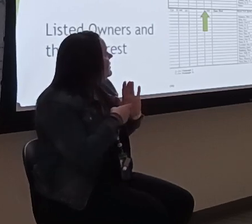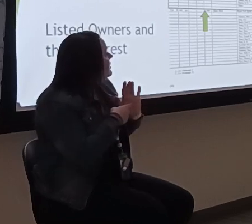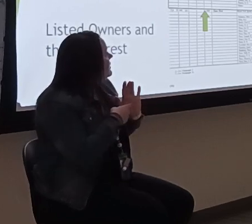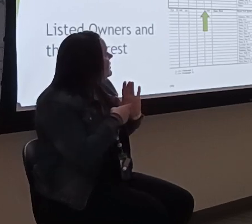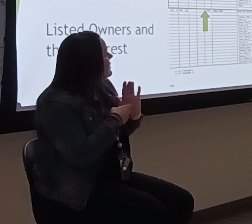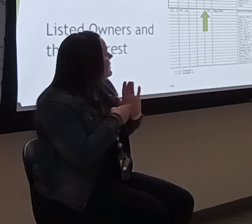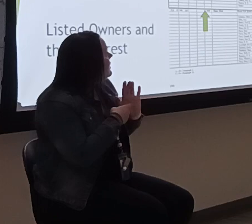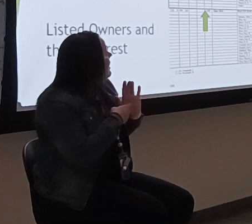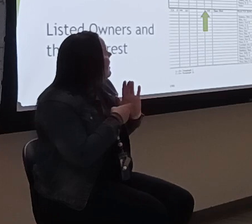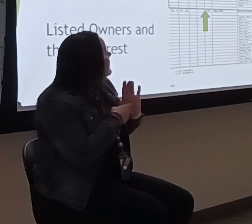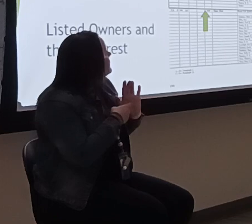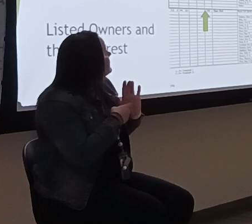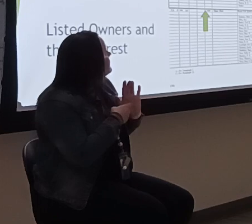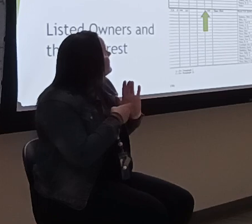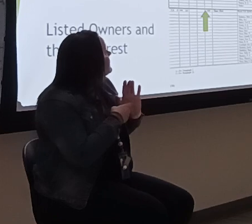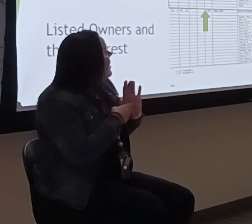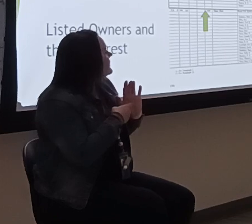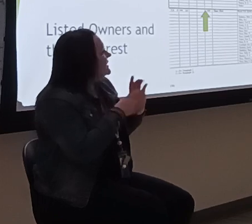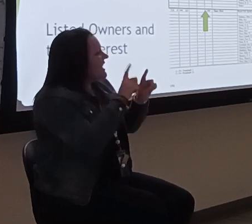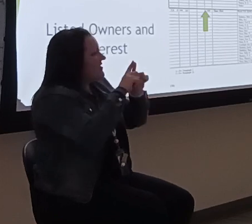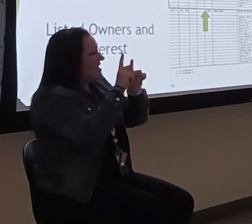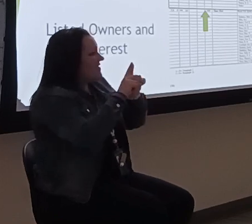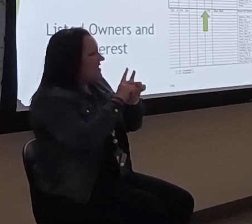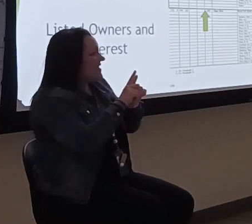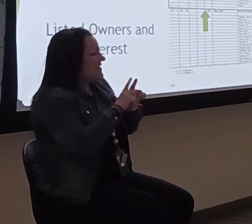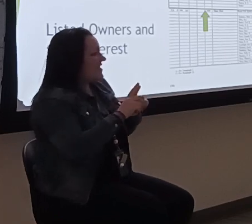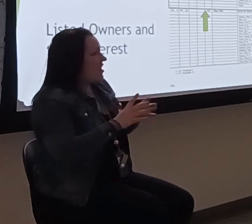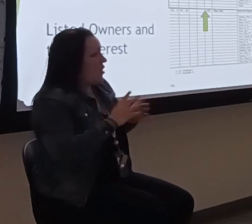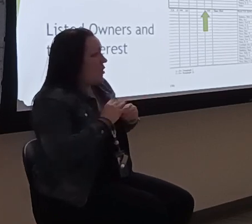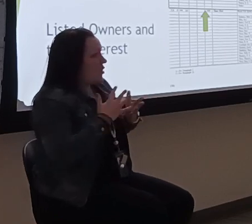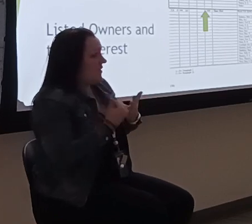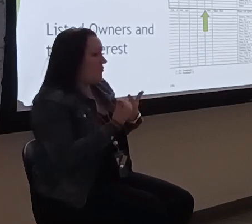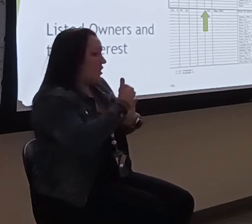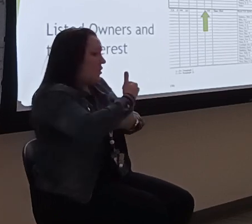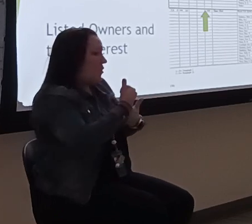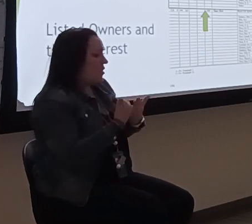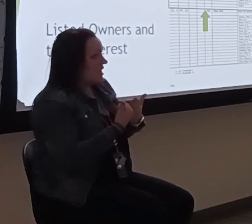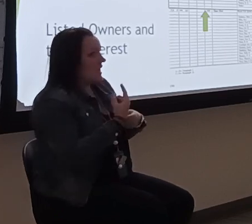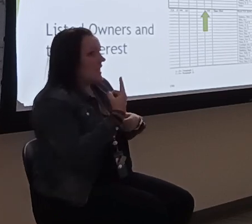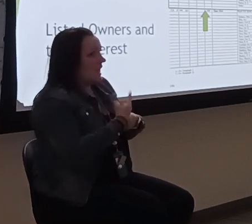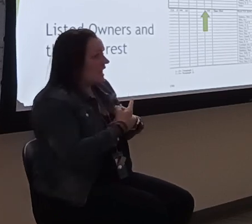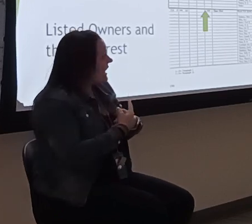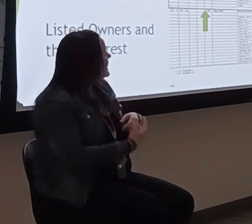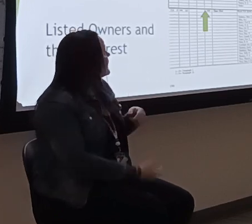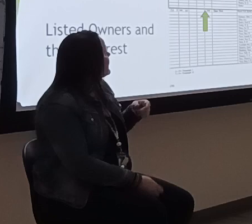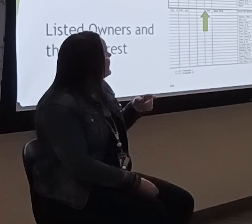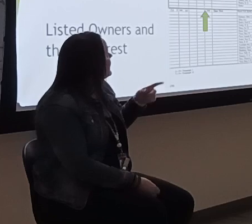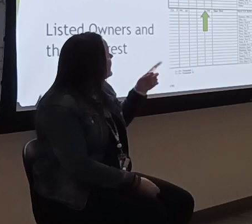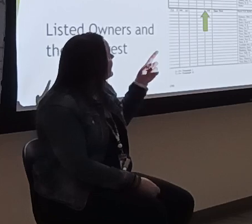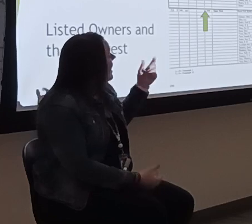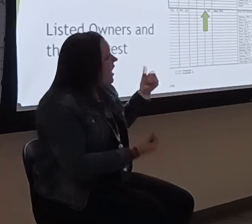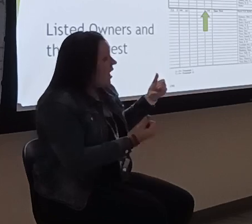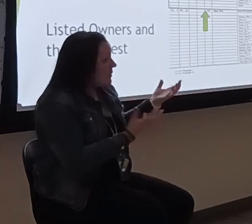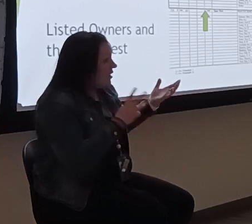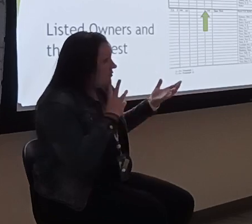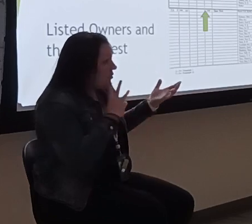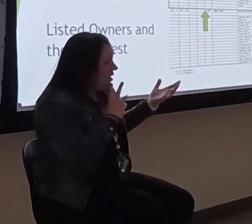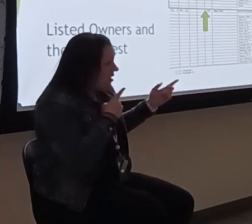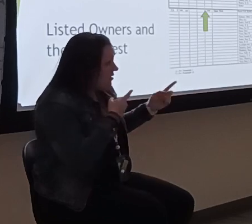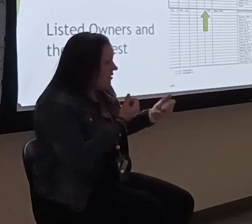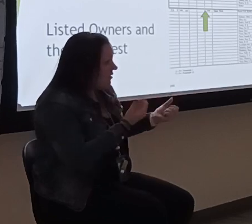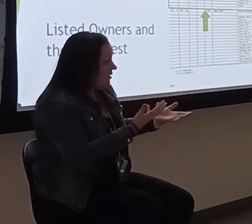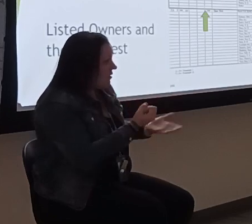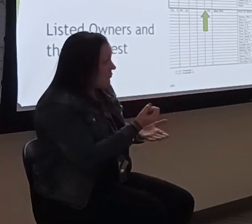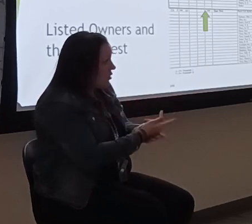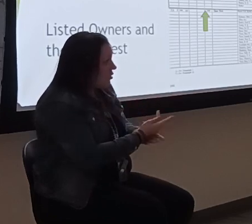Mount Fort here. Here's the different owners. We've got the priority date over here. We've got the amount of water that they're